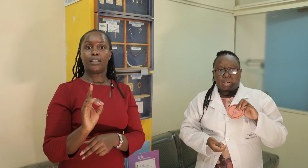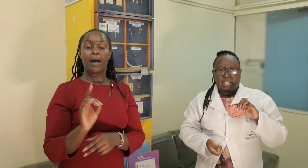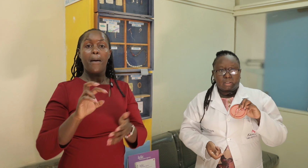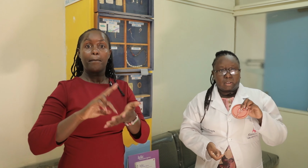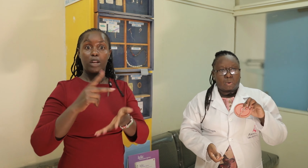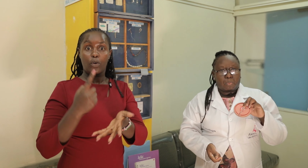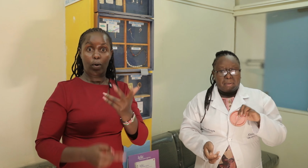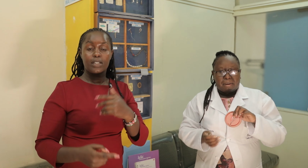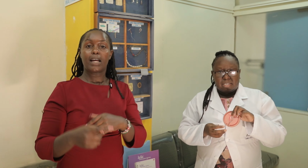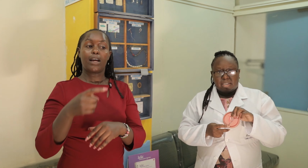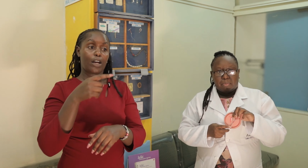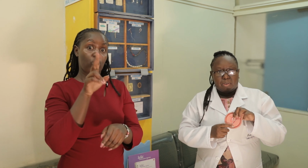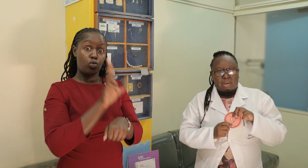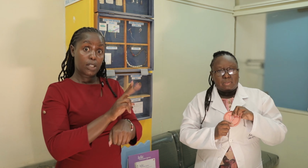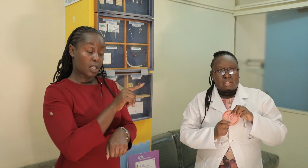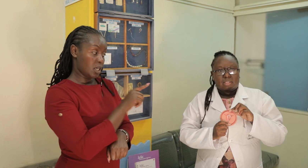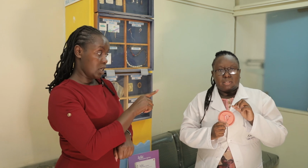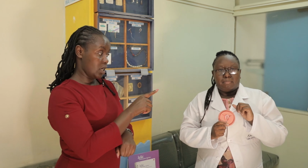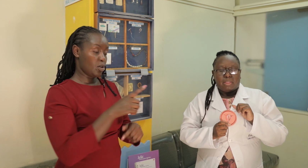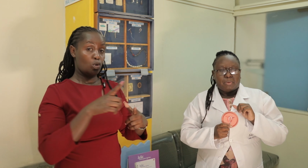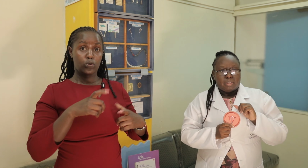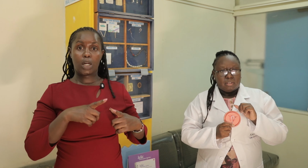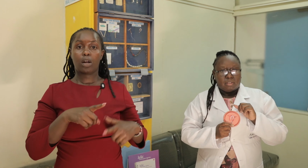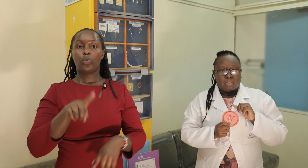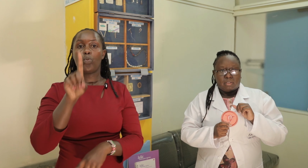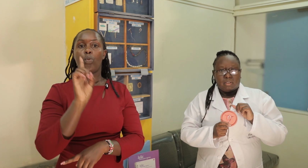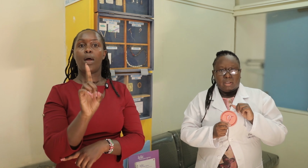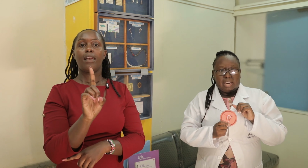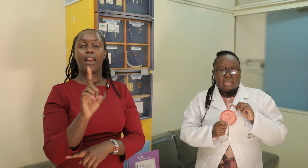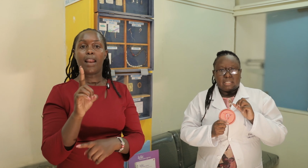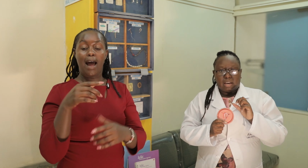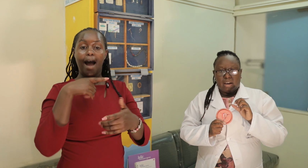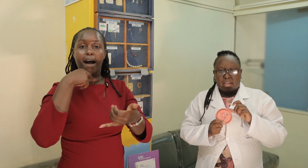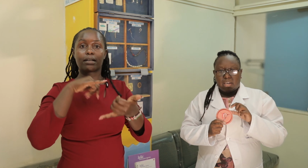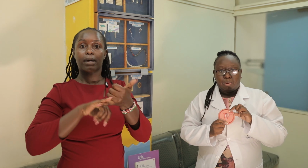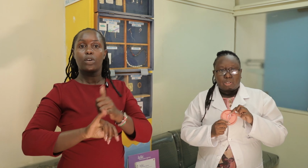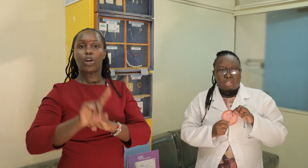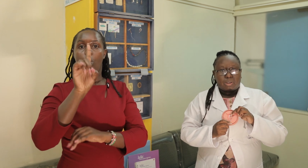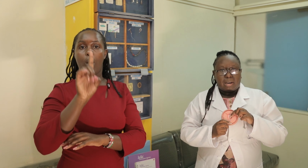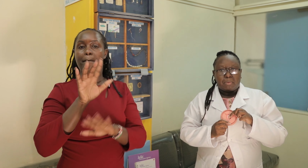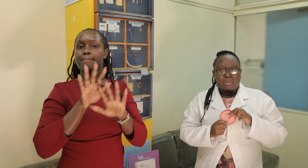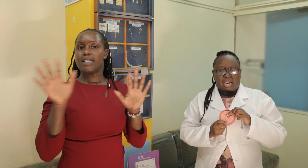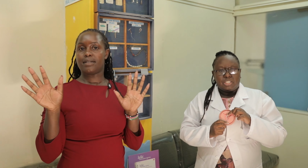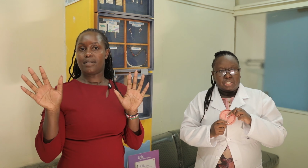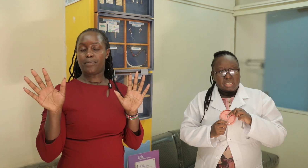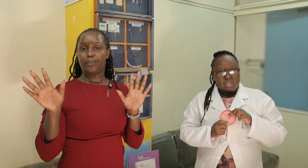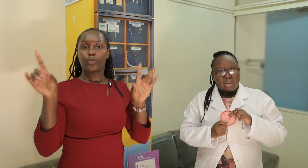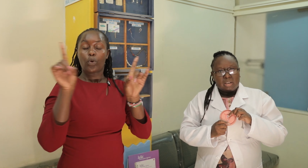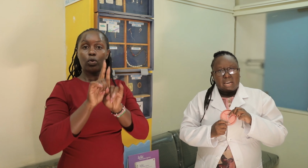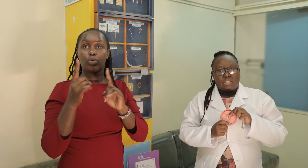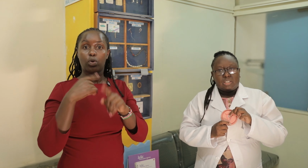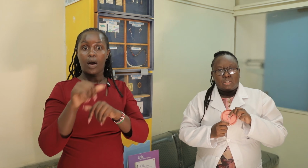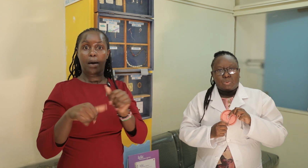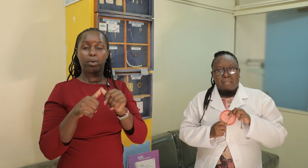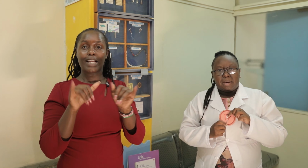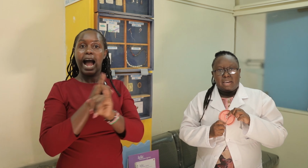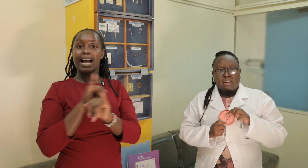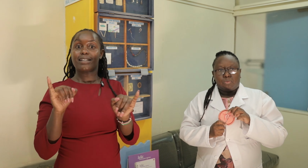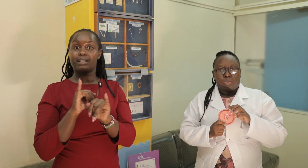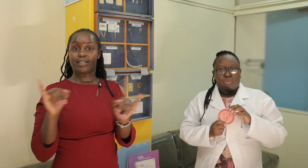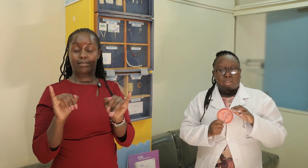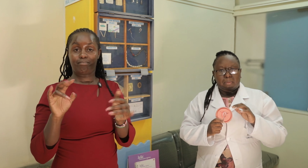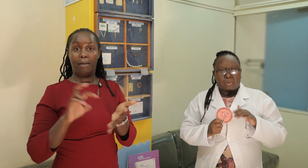have only one partner when you are using this method. And again, we usually talk about hygiene. Hygiene is